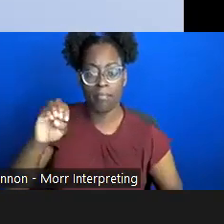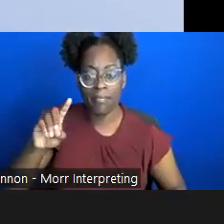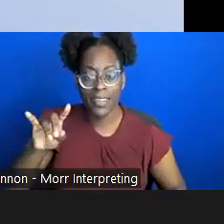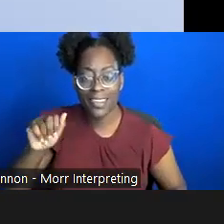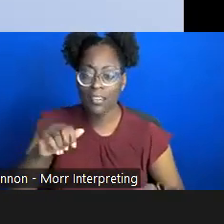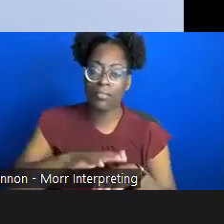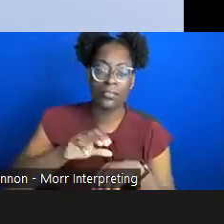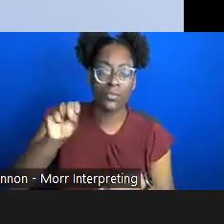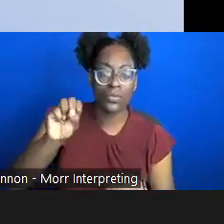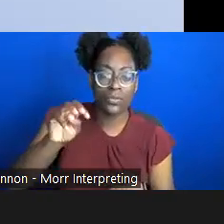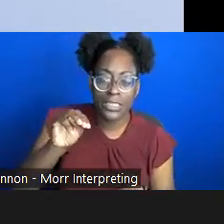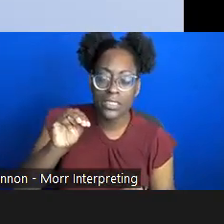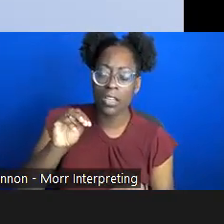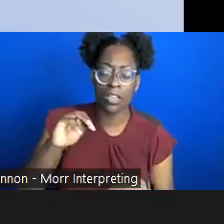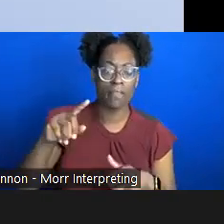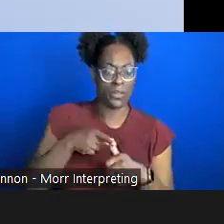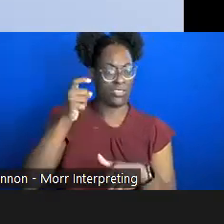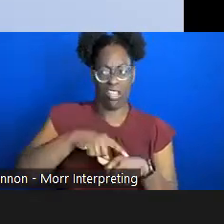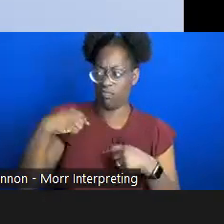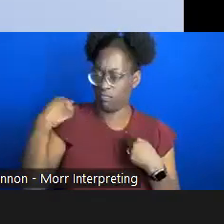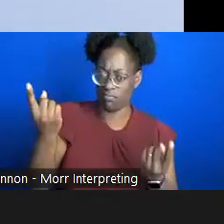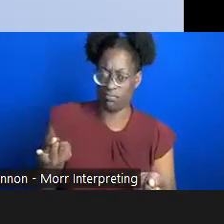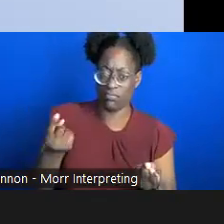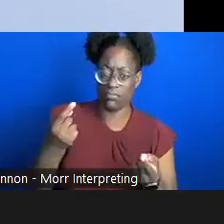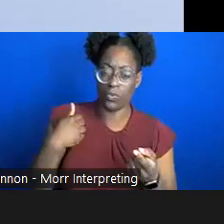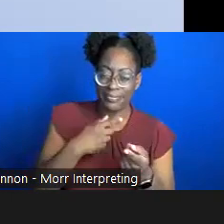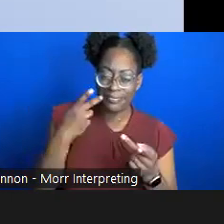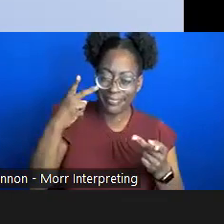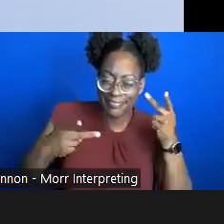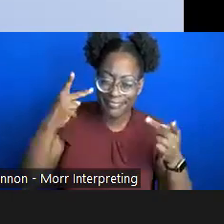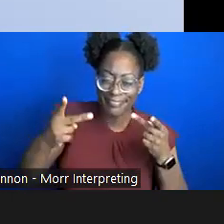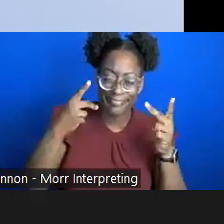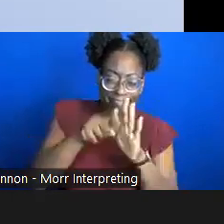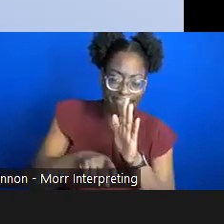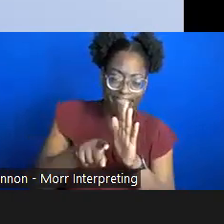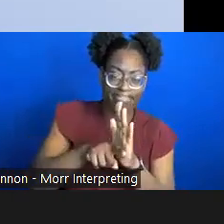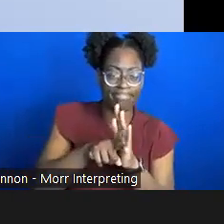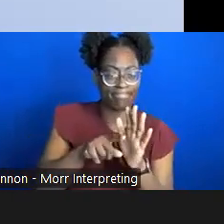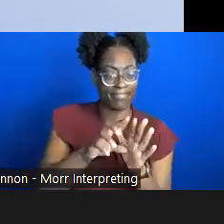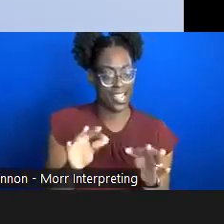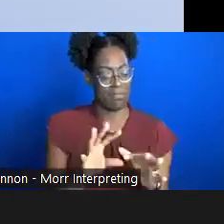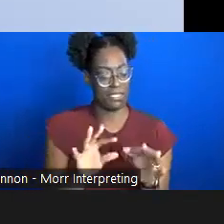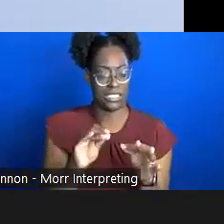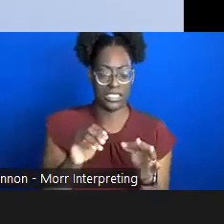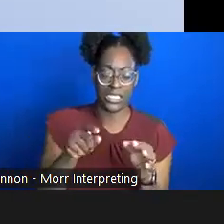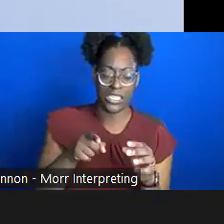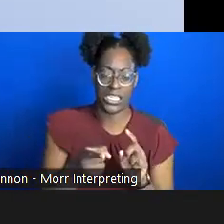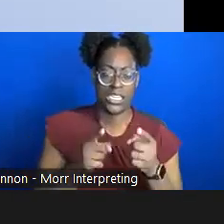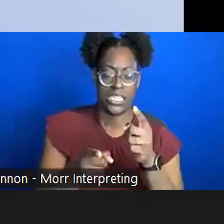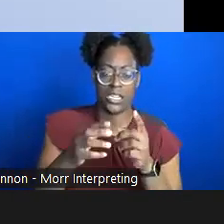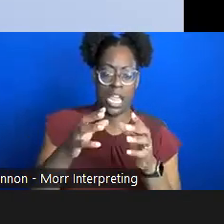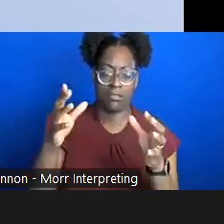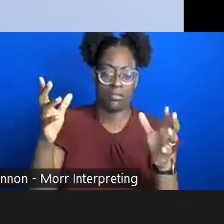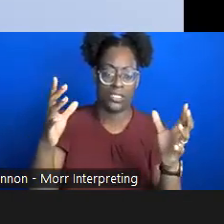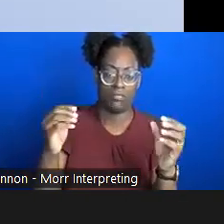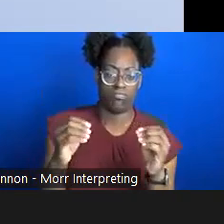outlets. And so because of that, unfortunately, we have closed the chat because we don't want to have to deal with Zoom bombing.